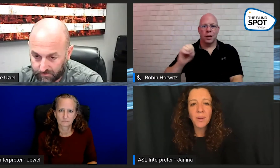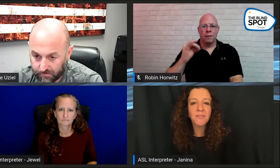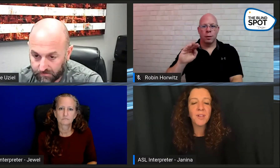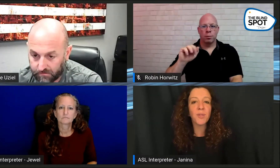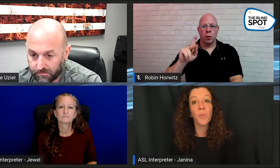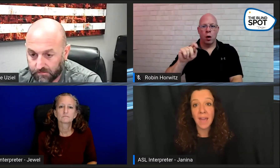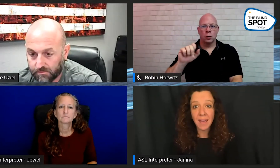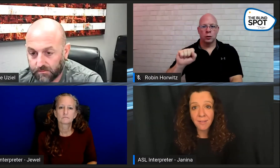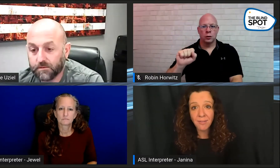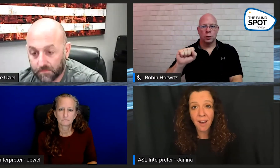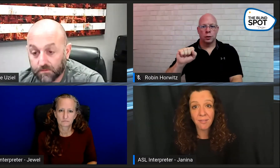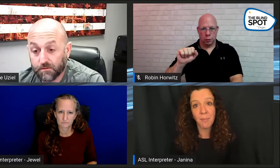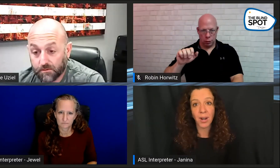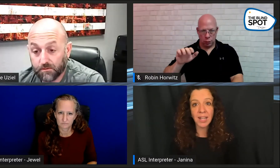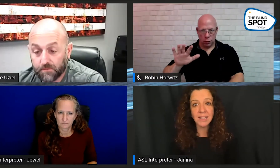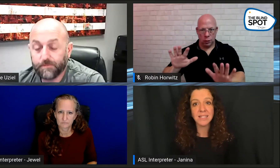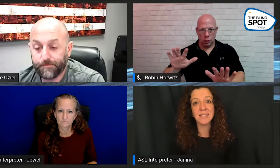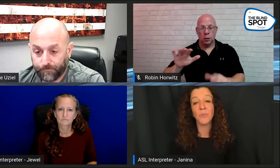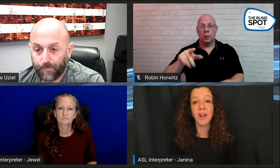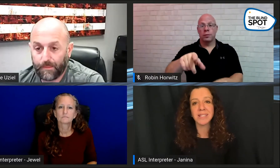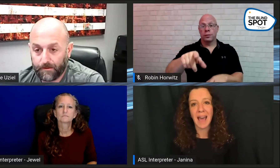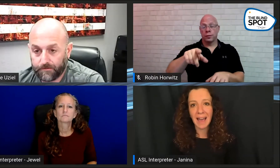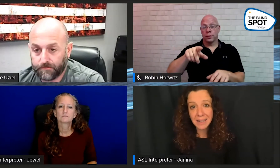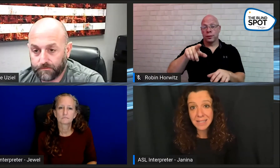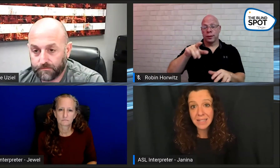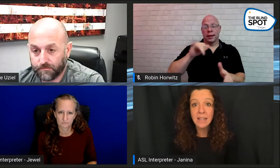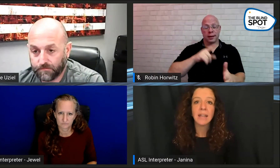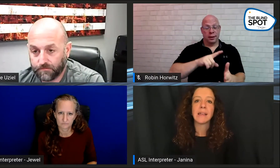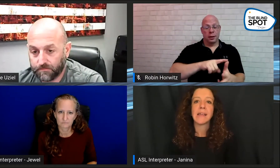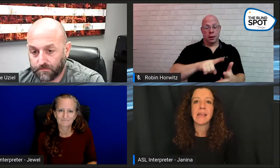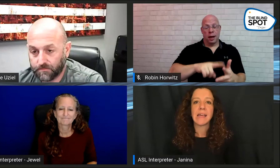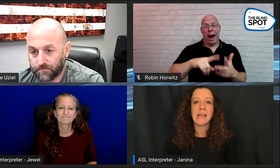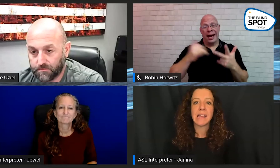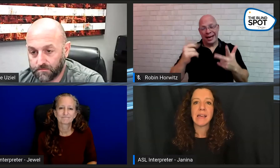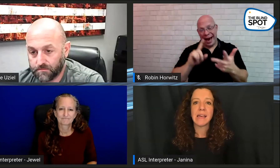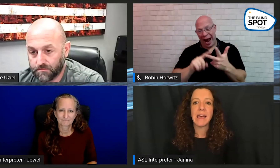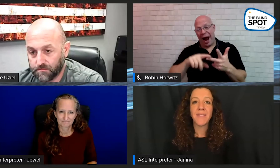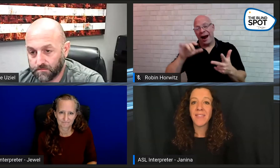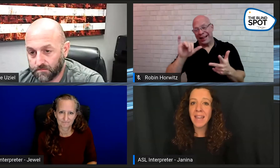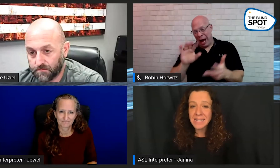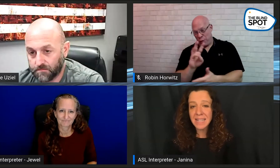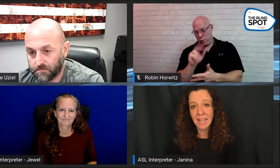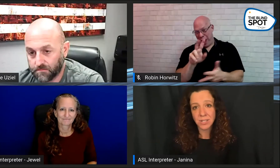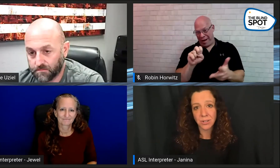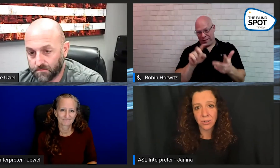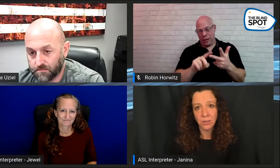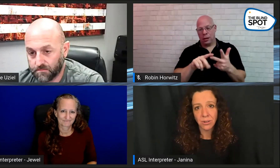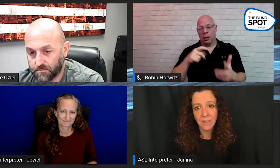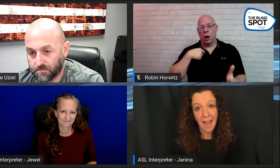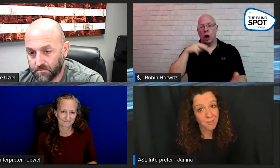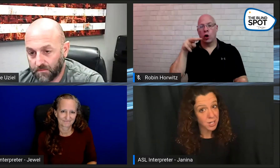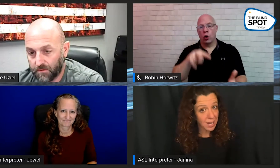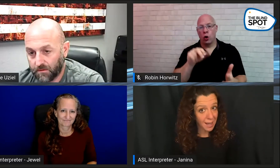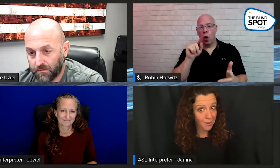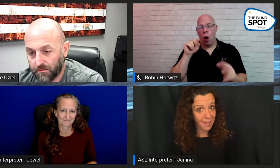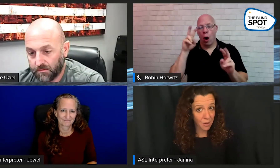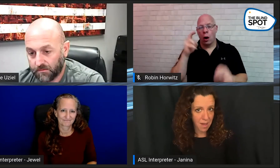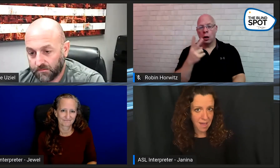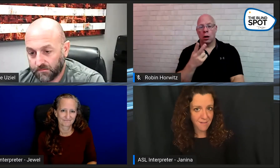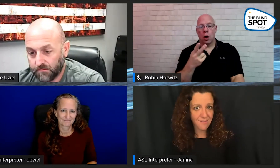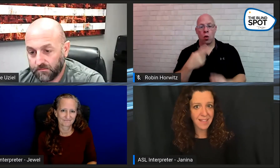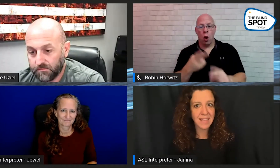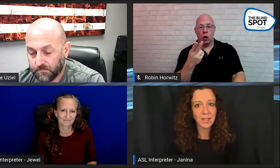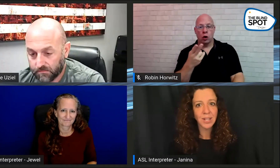you kind of want to feel the wave of the market to see where it's at. And then the next thing I do after I check out